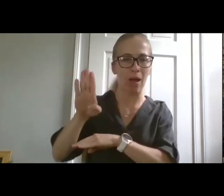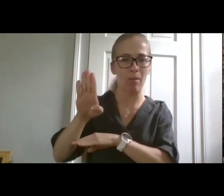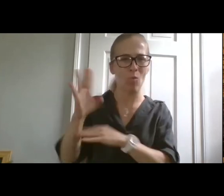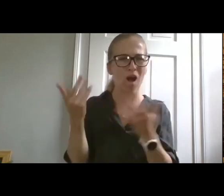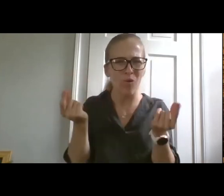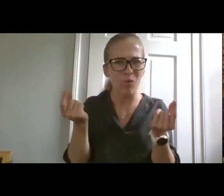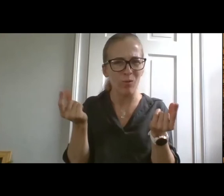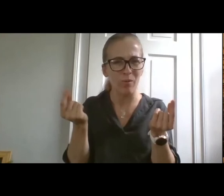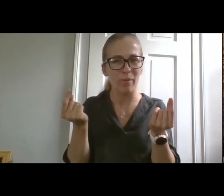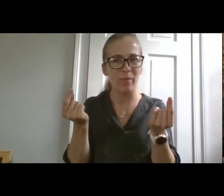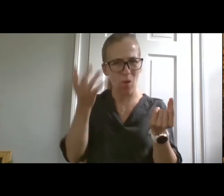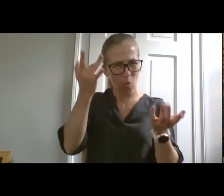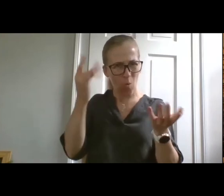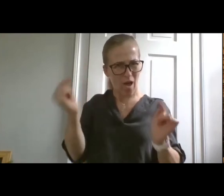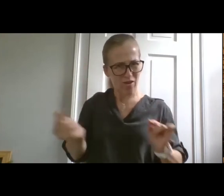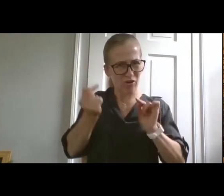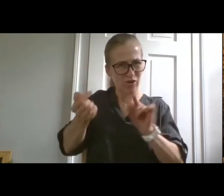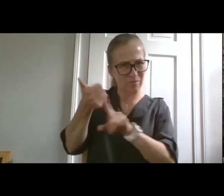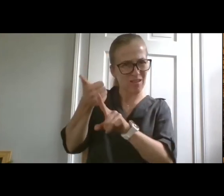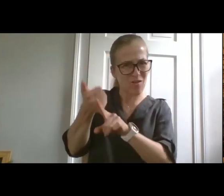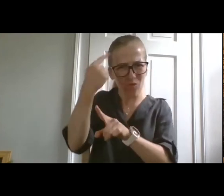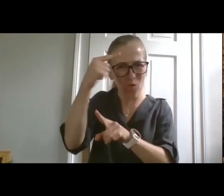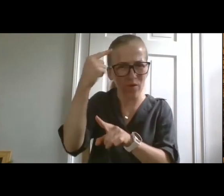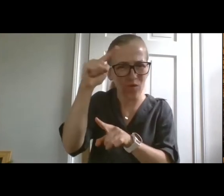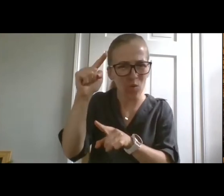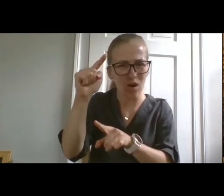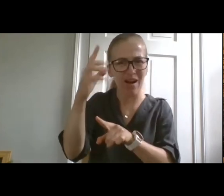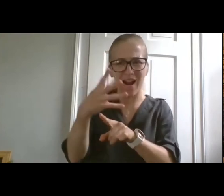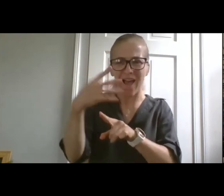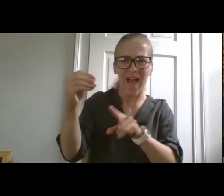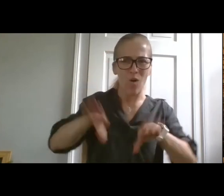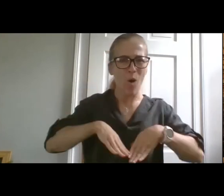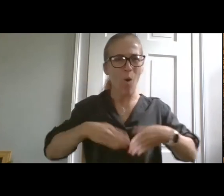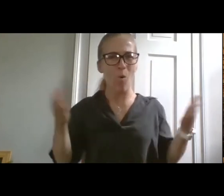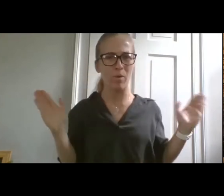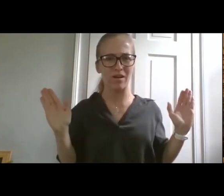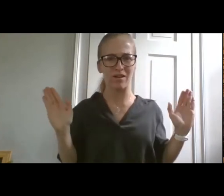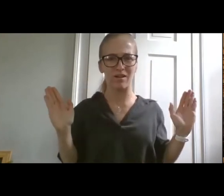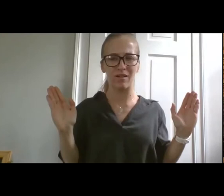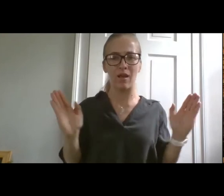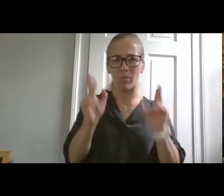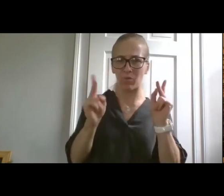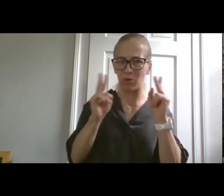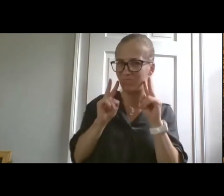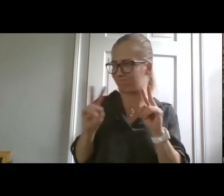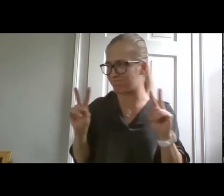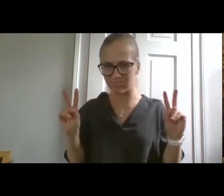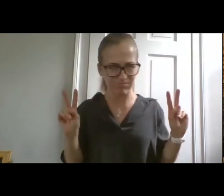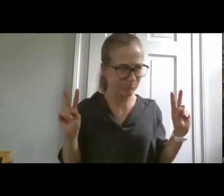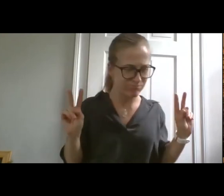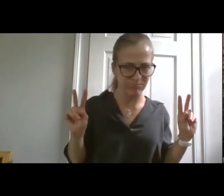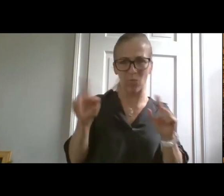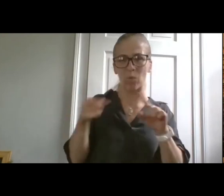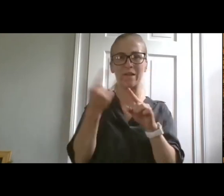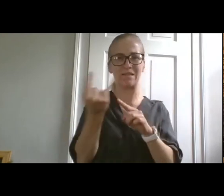done? Why is he hurting himself and out in the open like this? People look away as they do when somebody